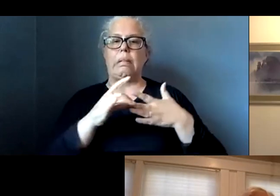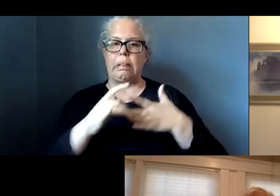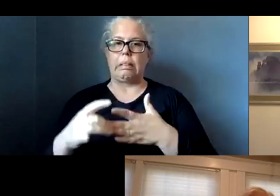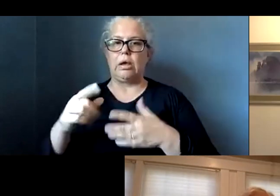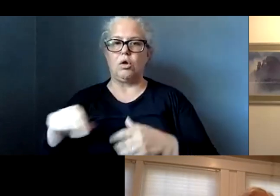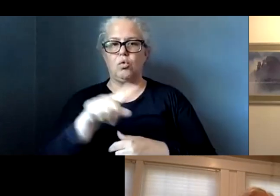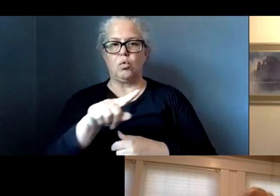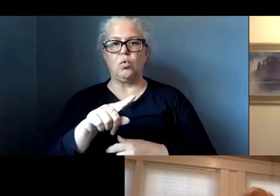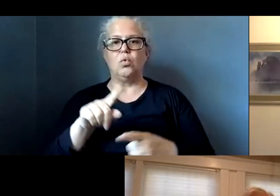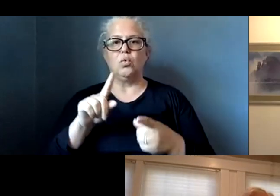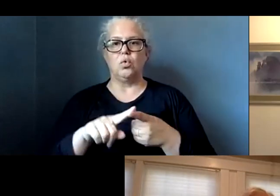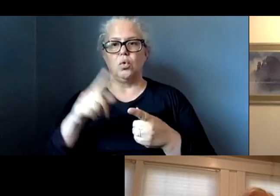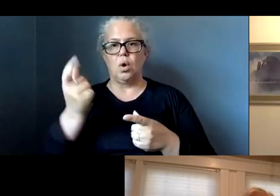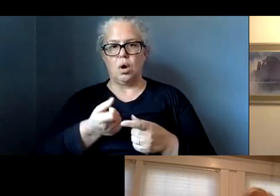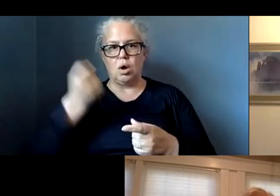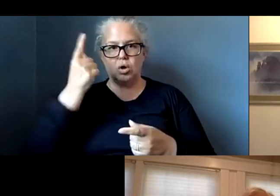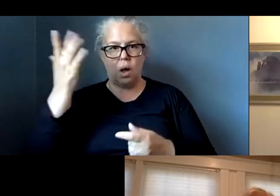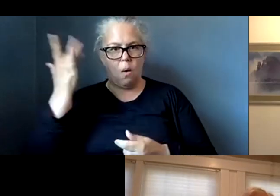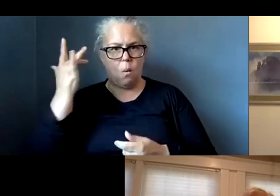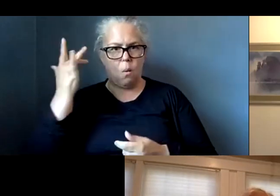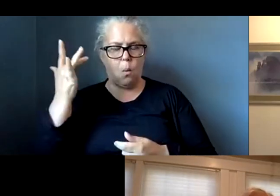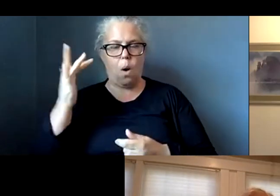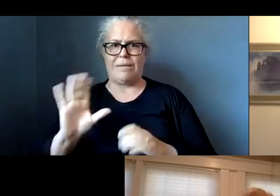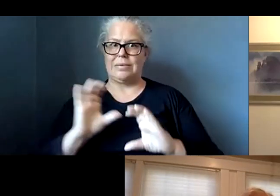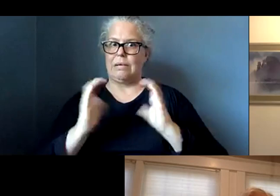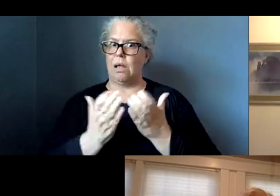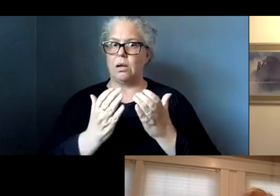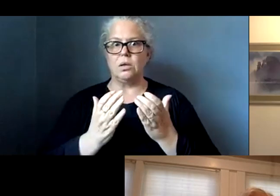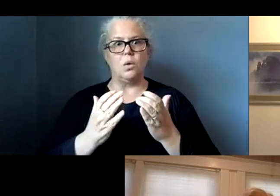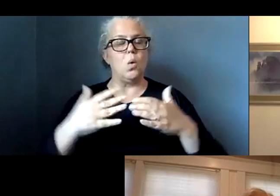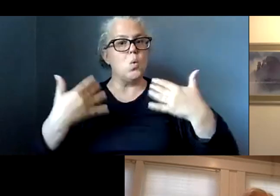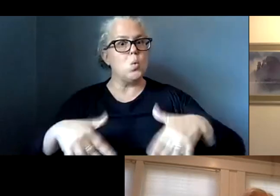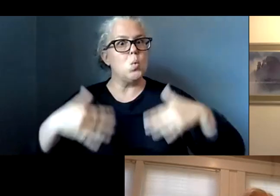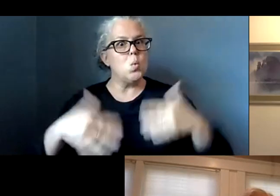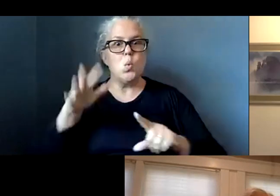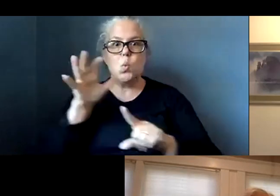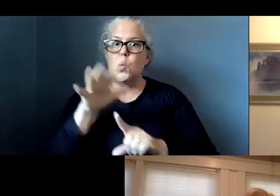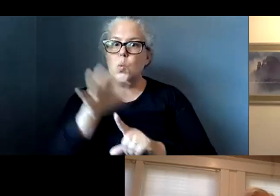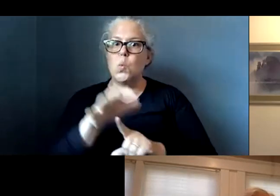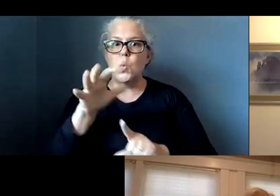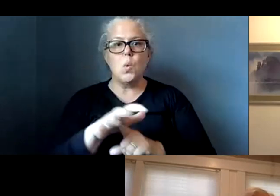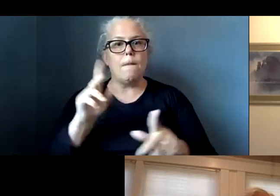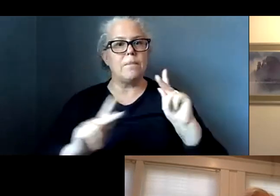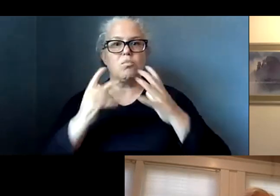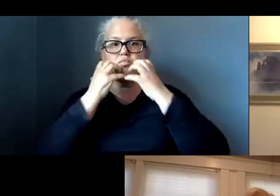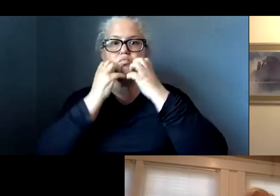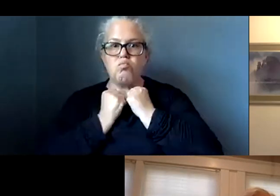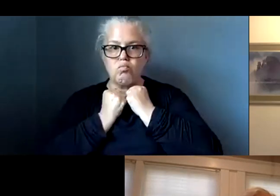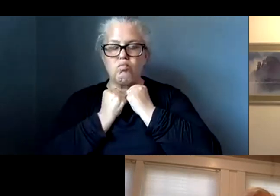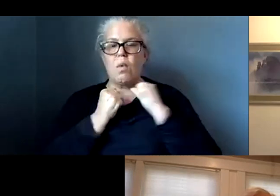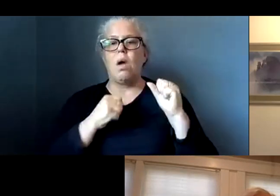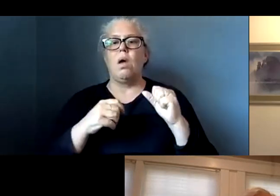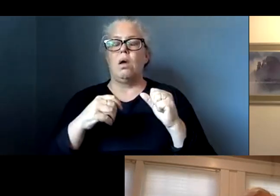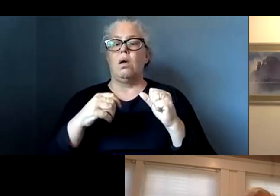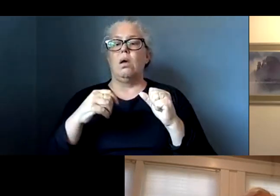to an understanding of why Dr. Gillin's classes were so popular and so deeply beloved. To do so, I'm going to be